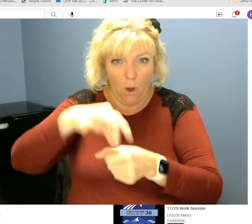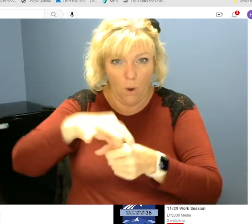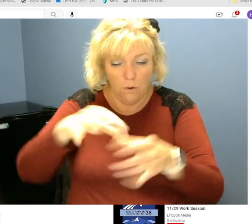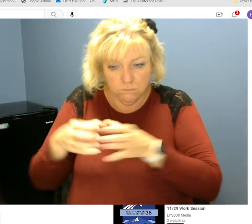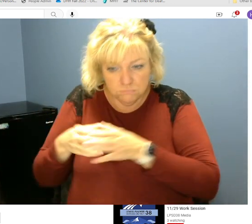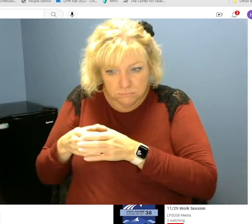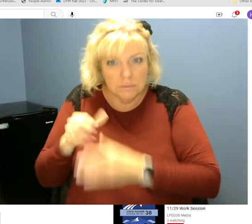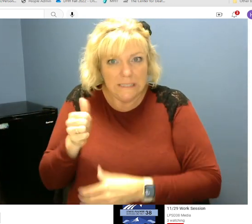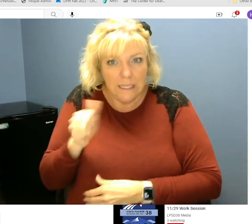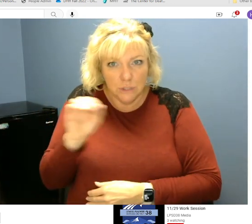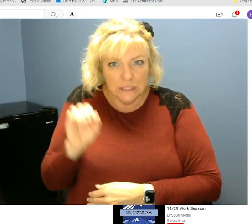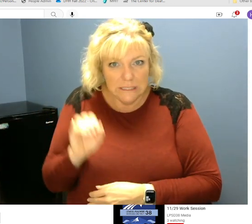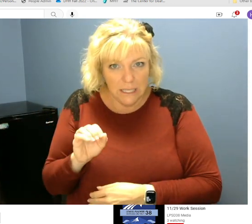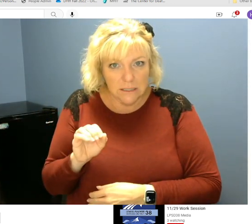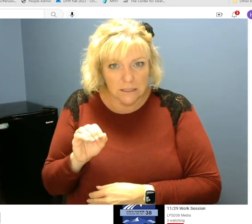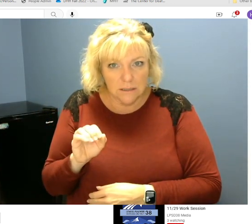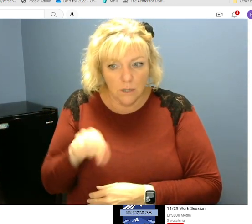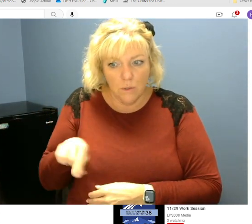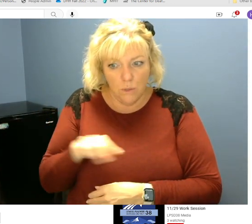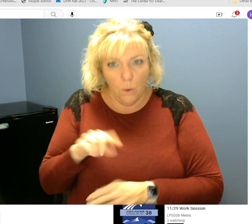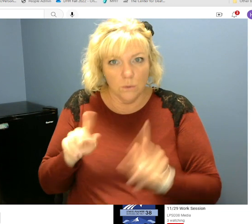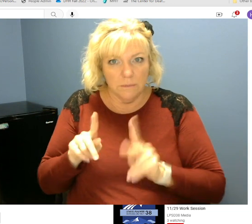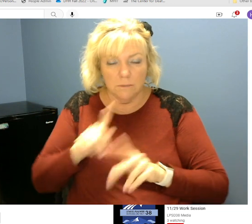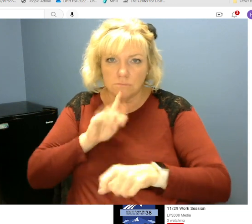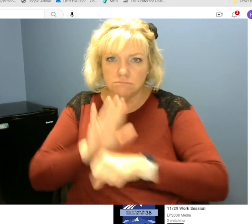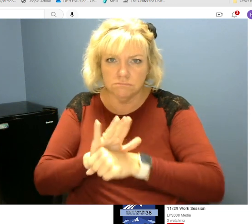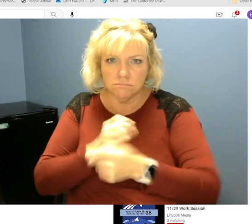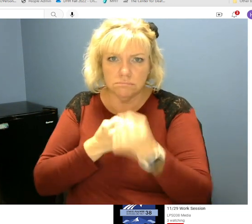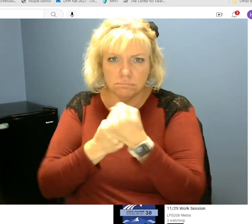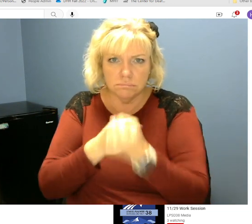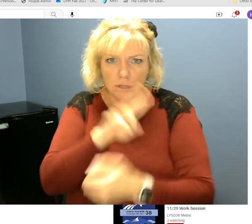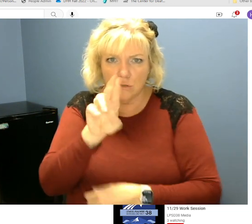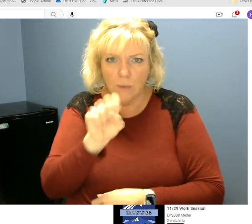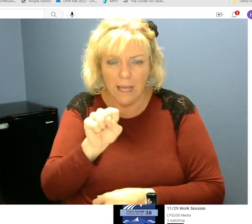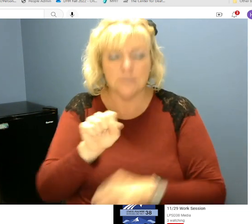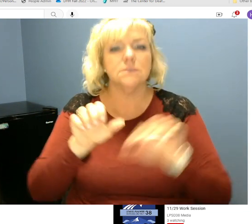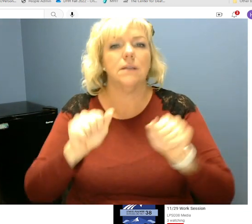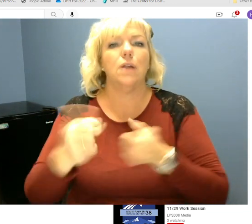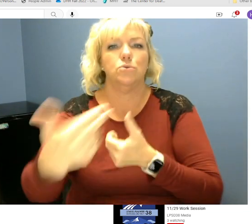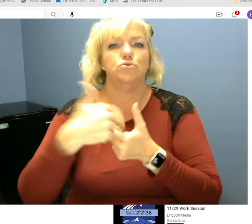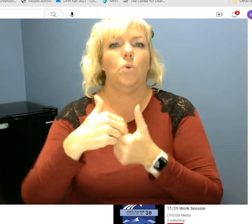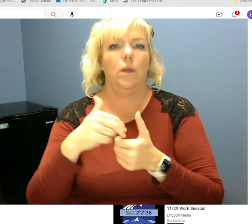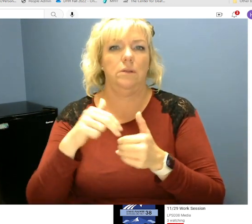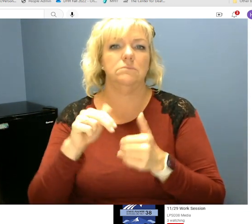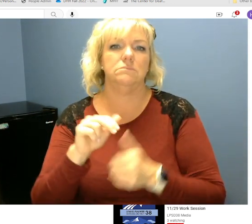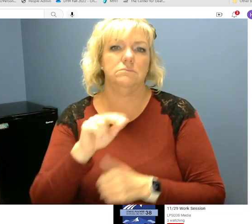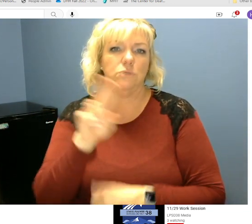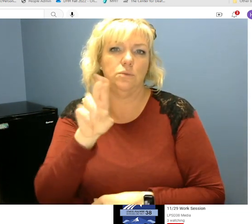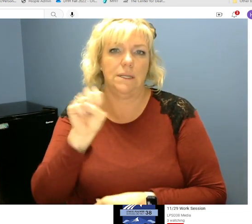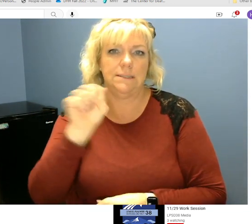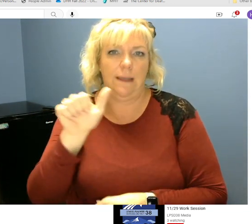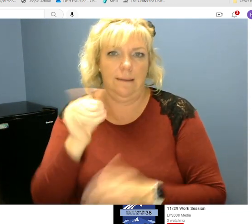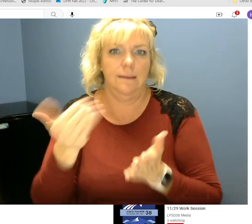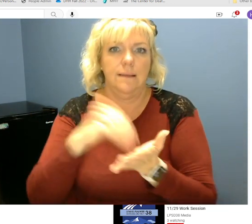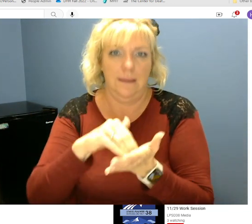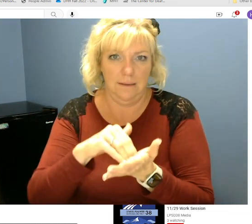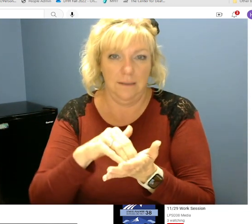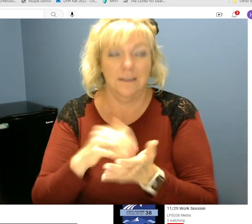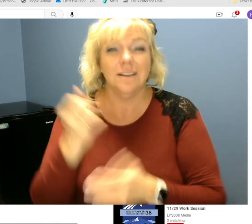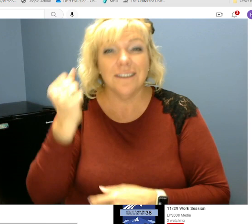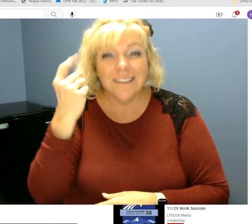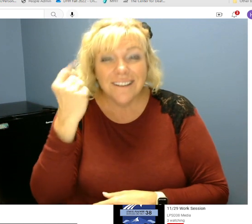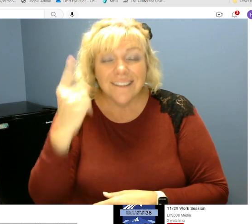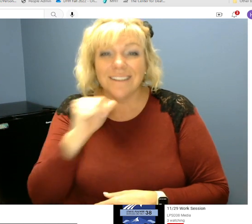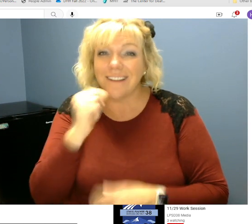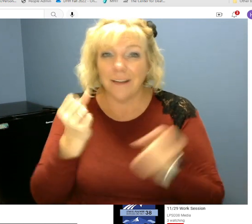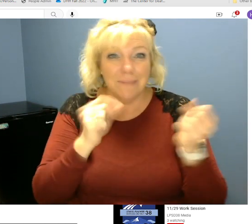So think about that for a moment. 10%. That's not very much. And there's not even very many people that are voting in 1860,